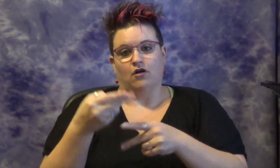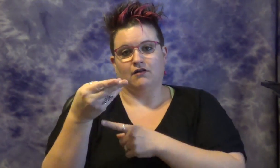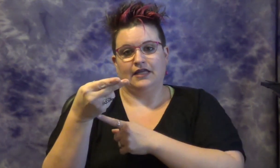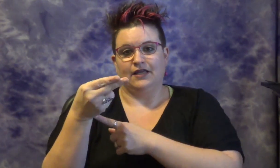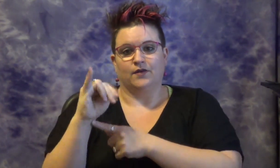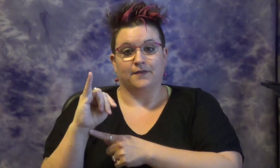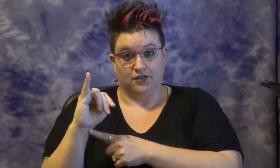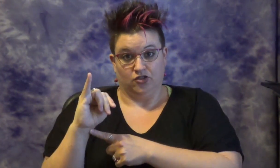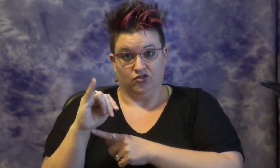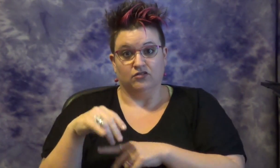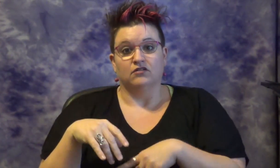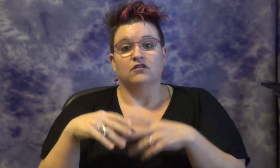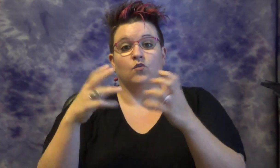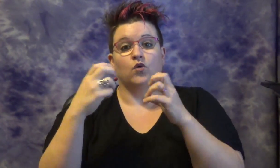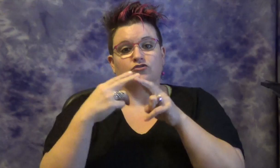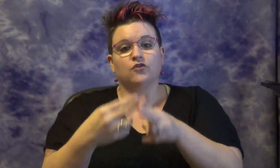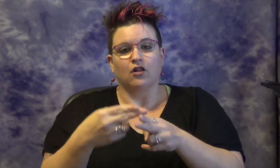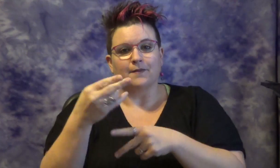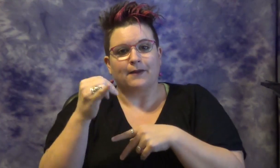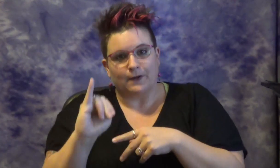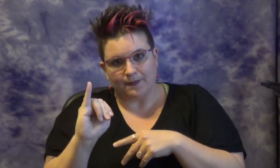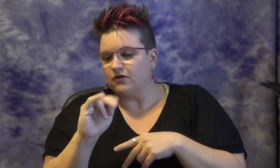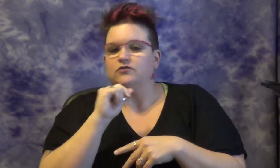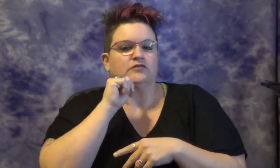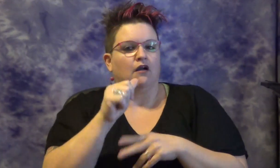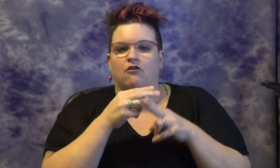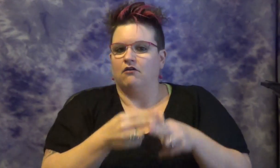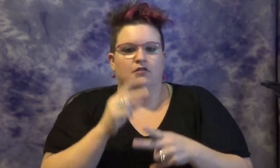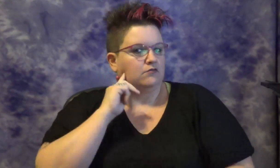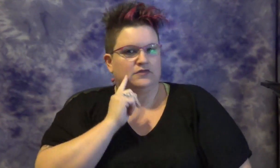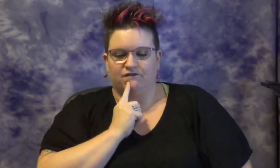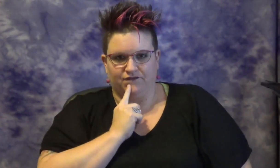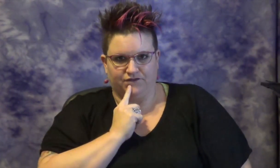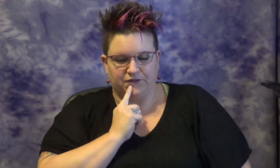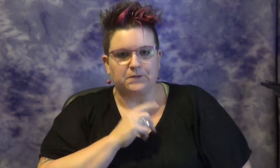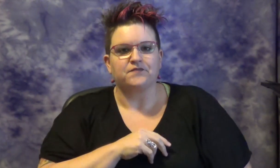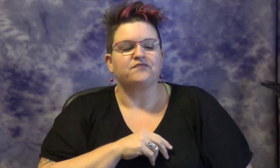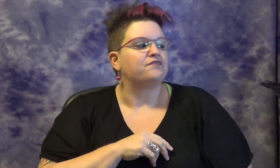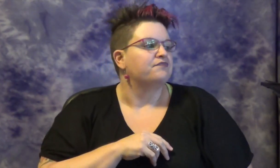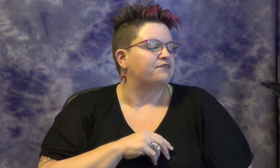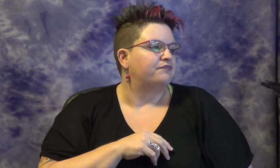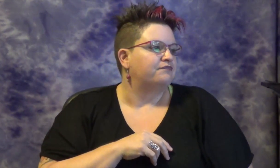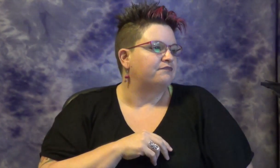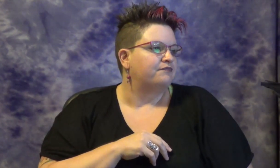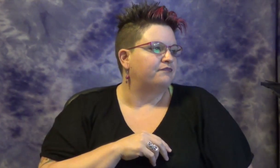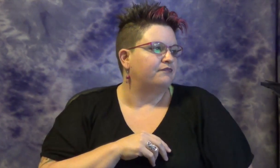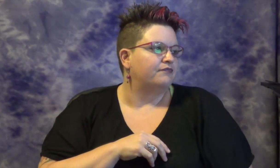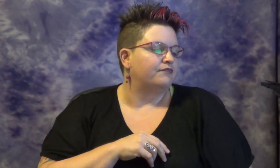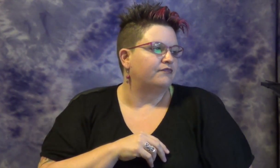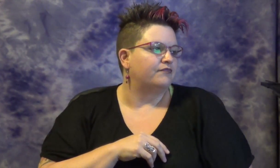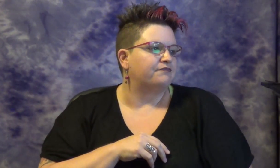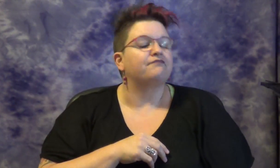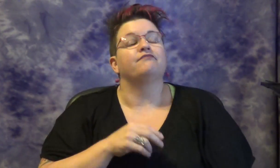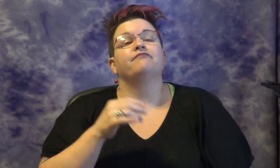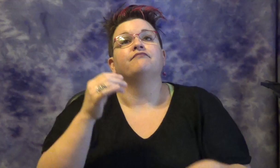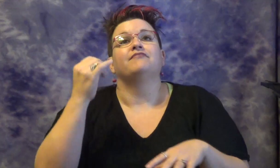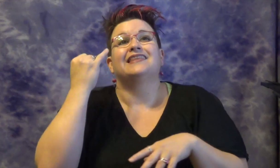They typically call deaf people hearing impaired. They do not label them as deaf or identify them as a